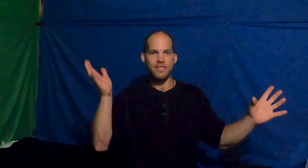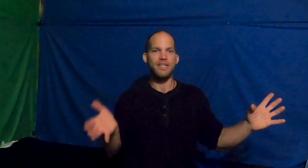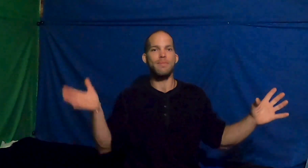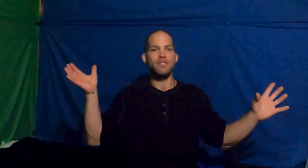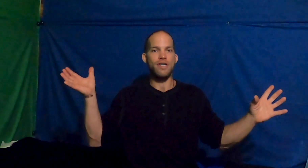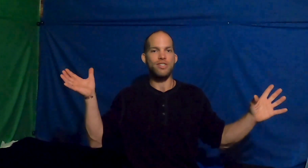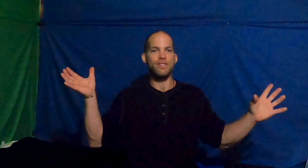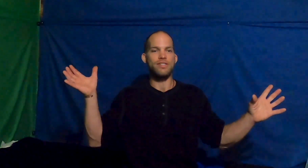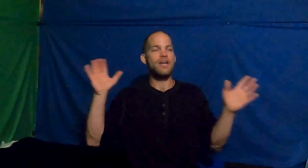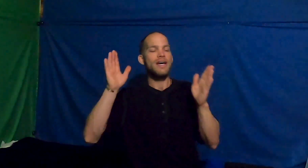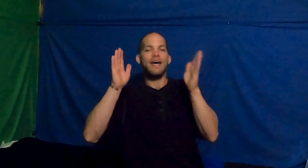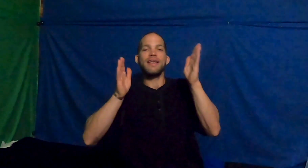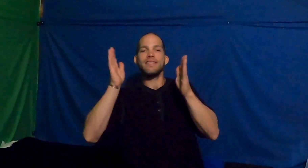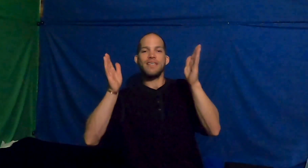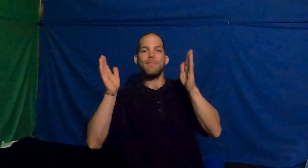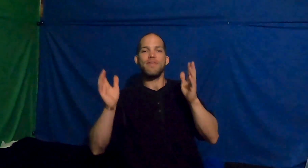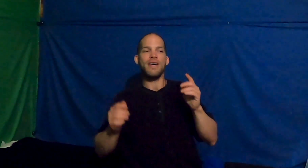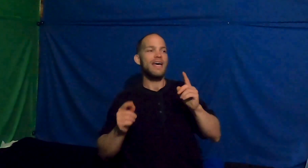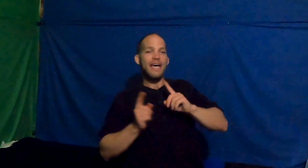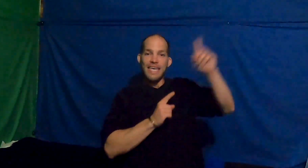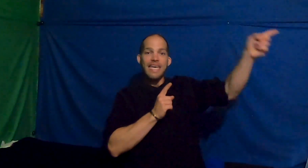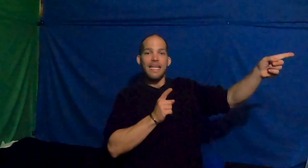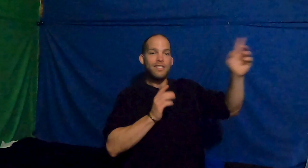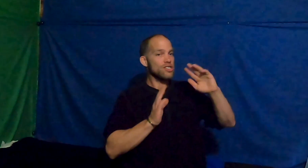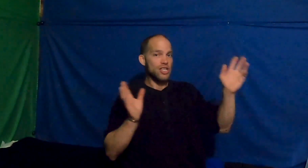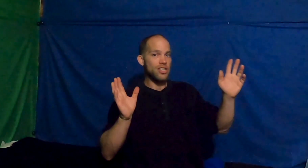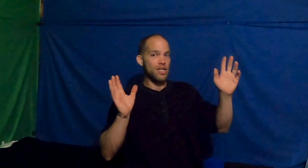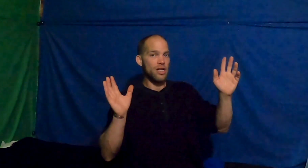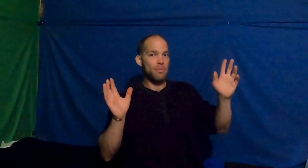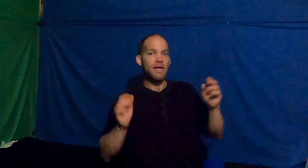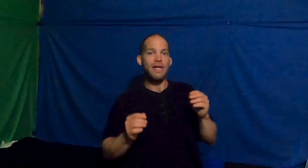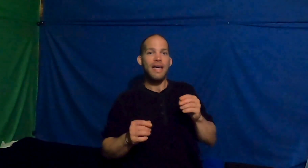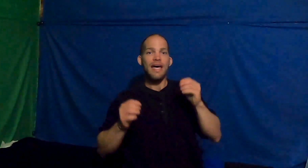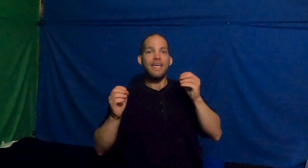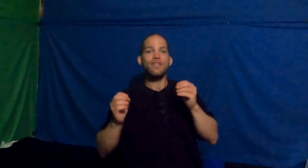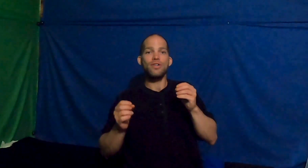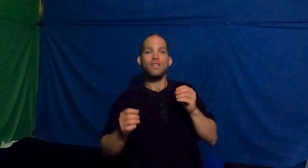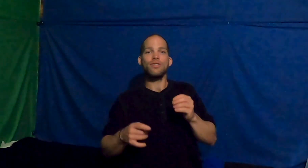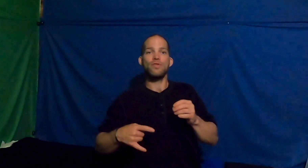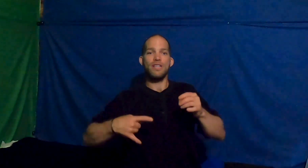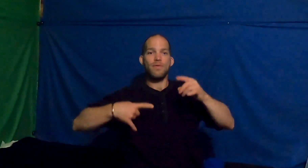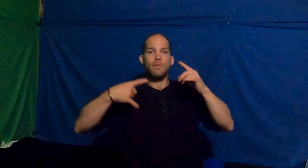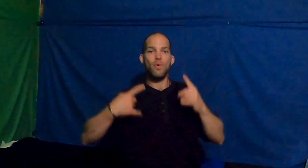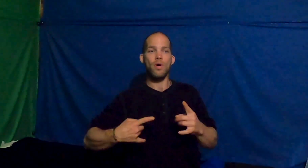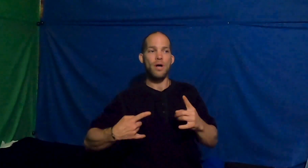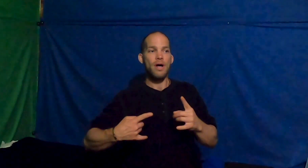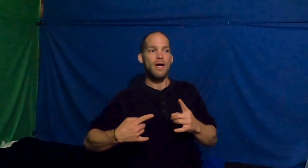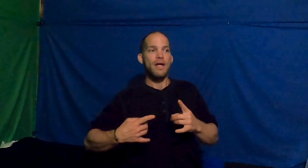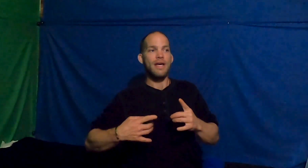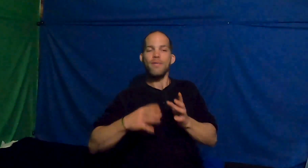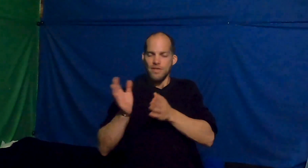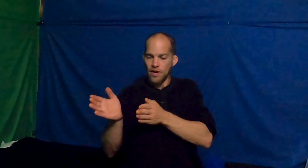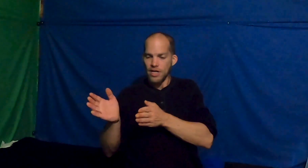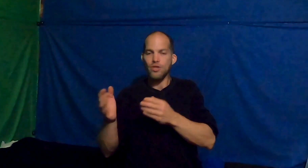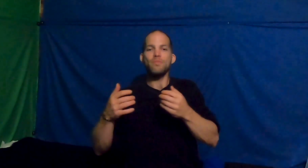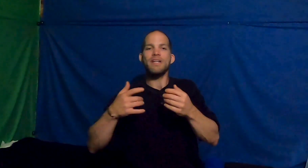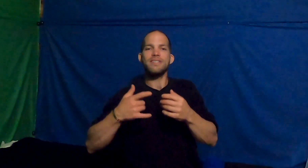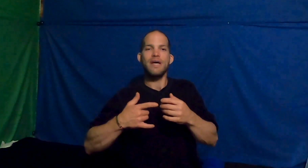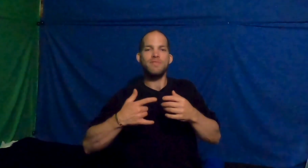and demonstrations. And in that same thing, Keenan just changed it a little bit, and he turned into things that were more, he was funny too, but at the same time